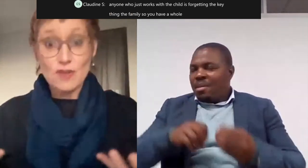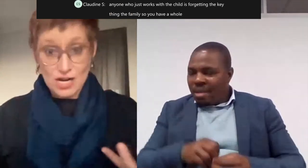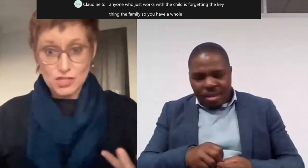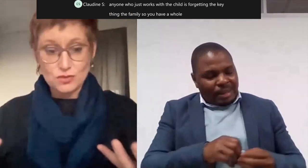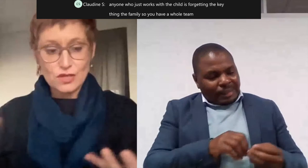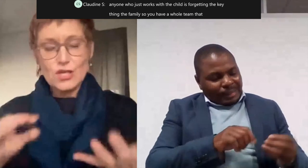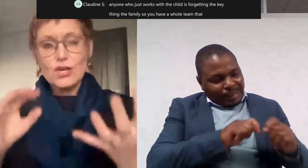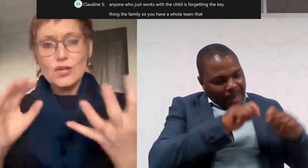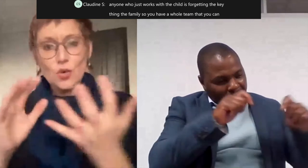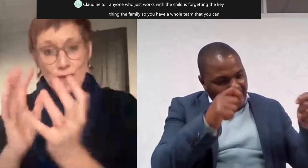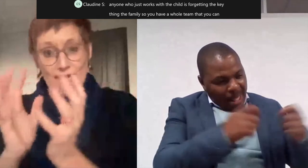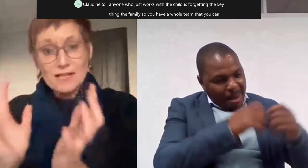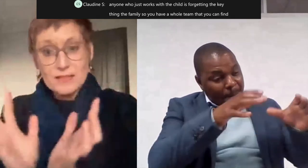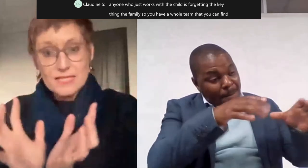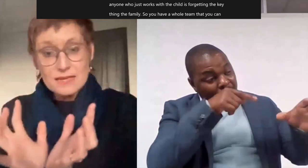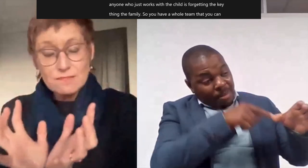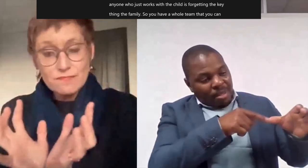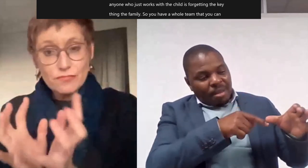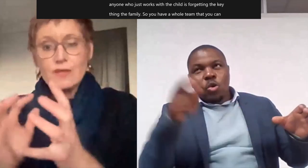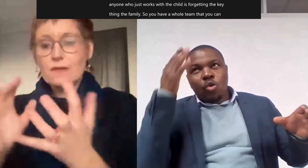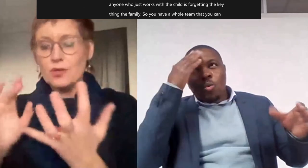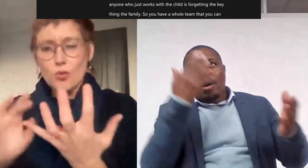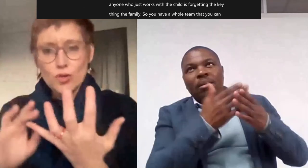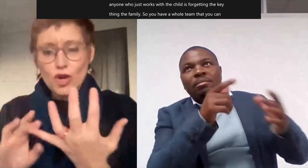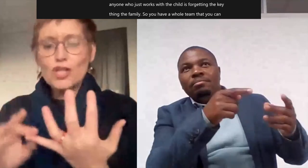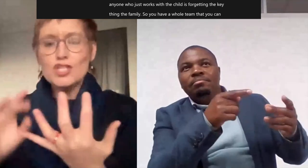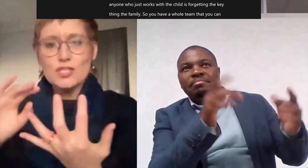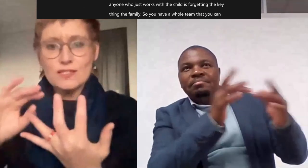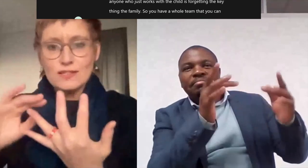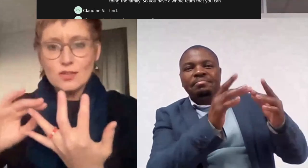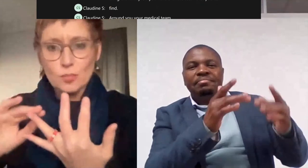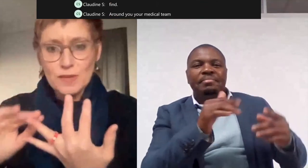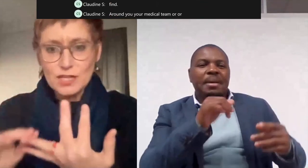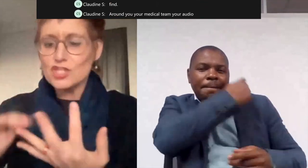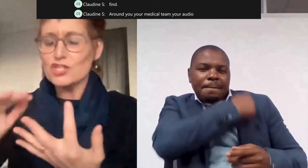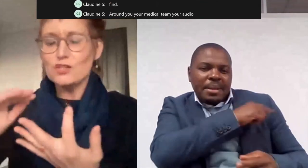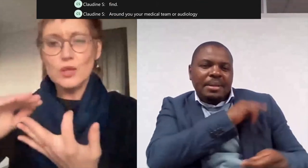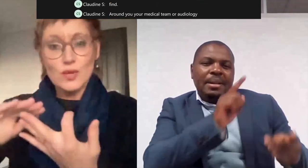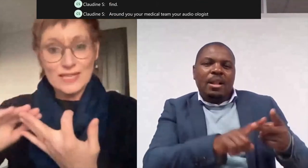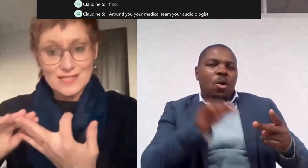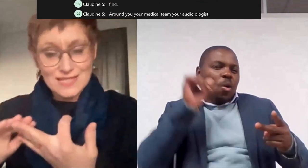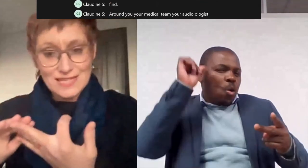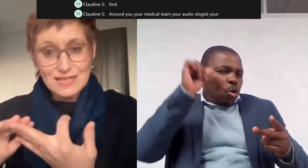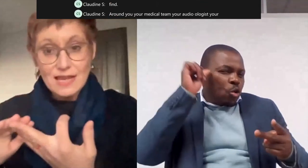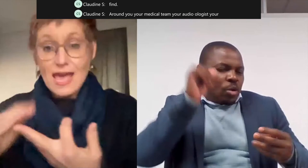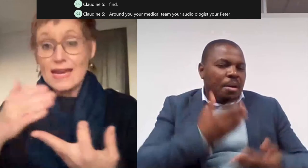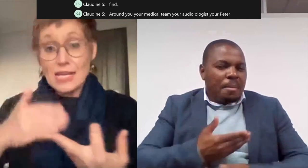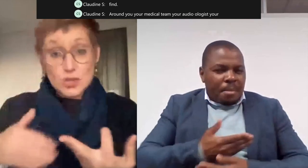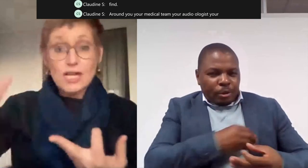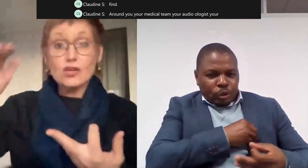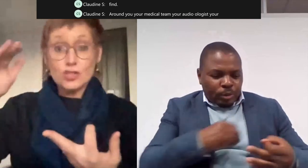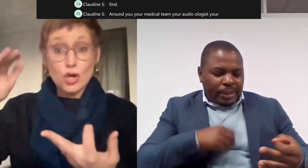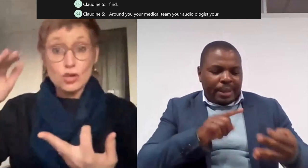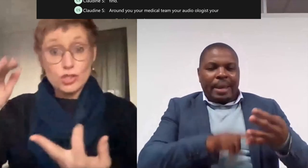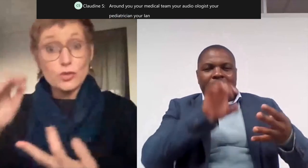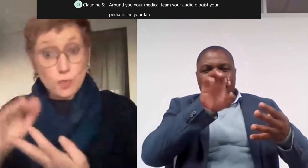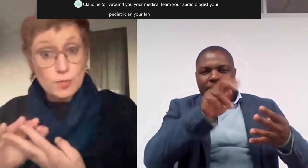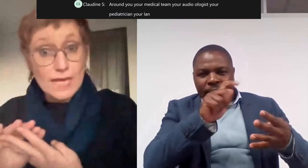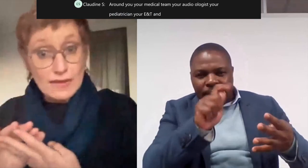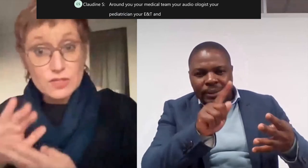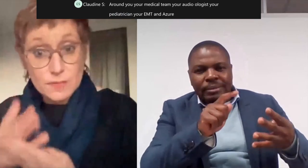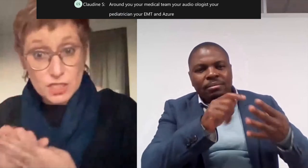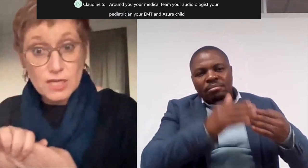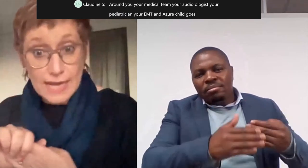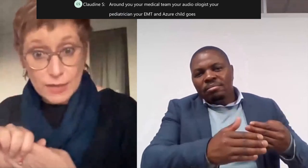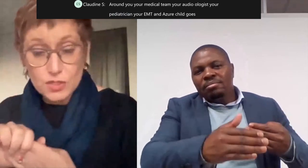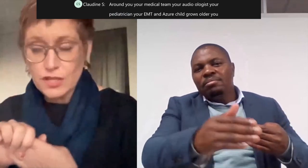you can find around you. Your medical team, your audiologist, your pediatrician, your ENT. And as your child goes older,